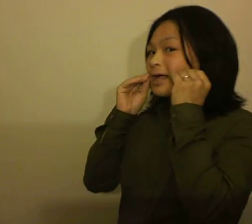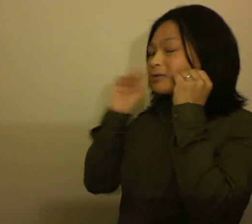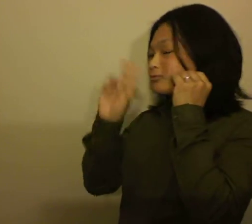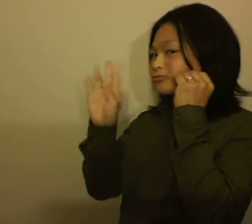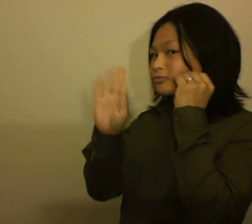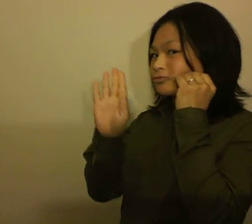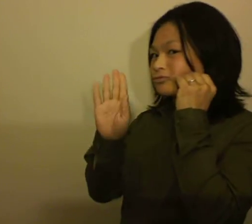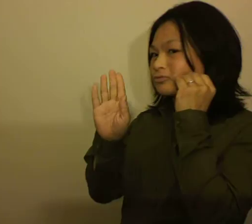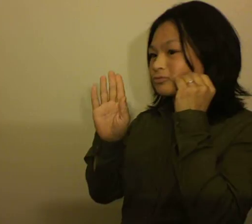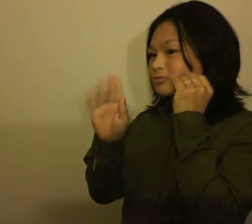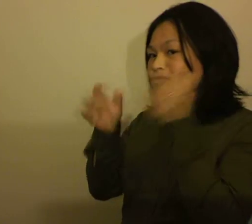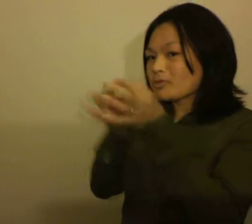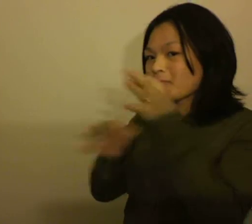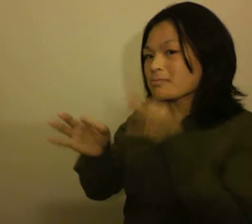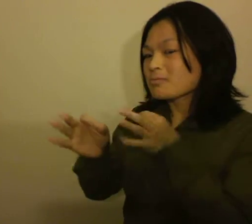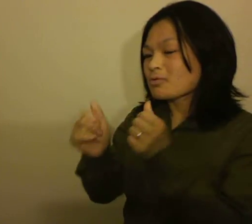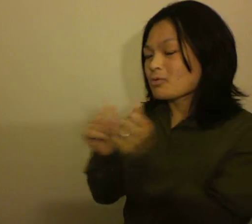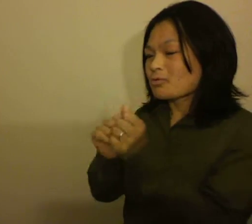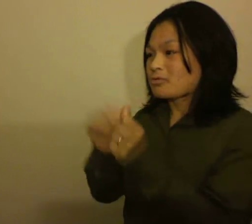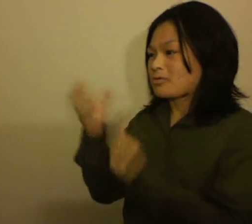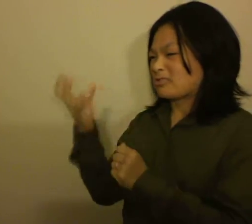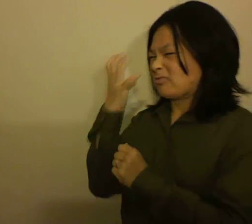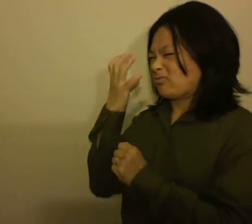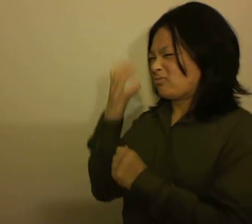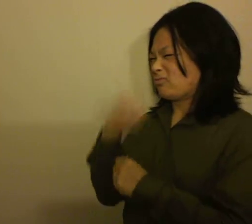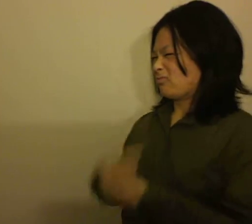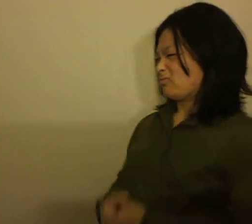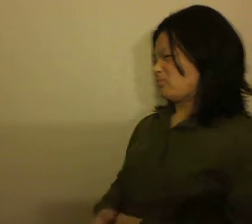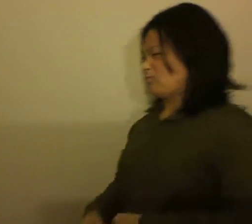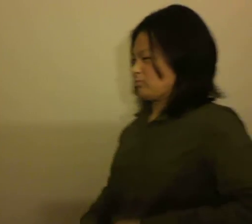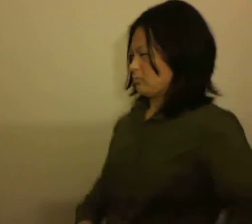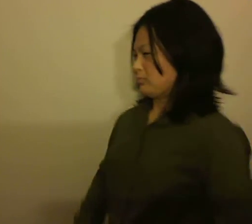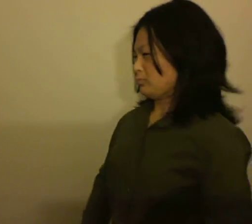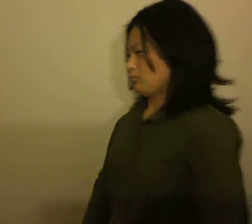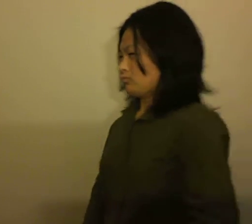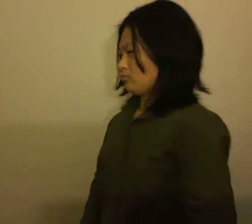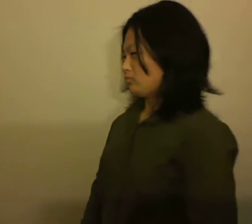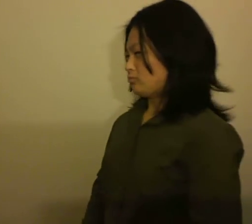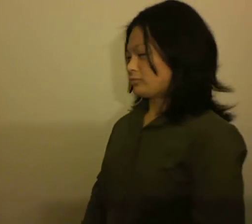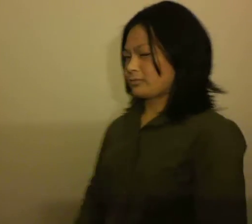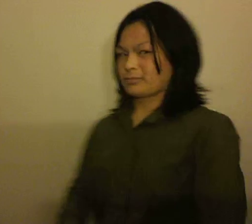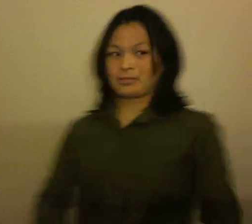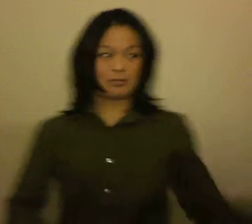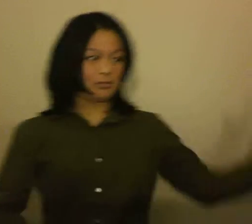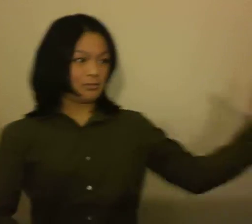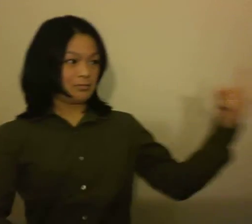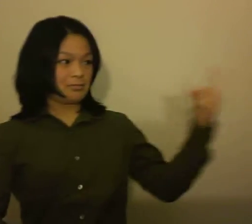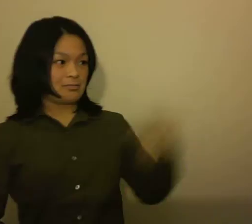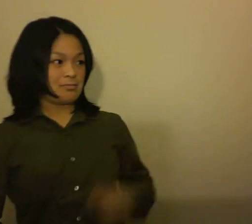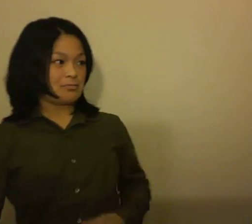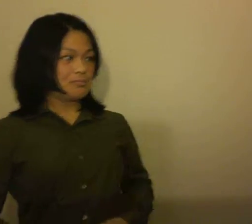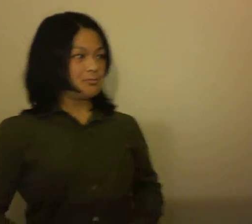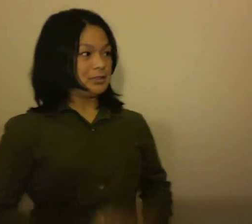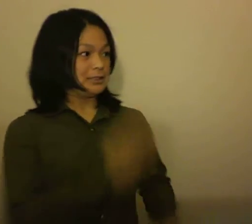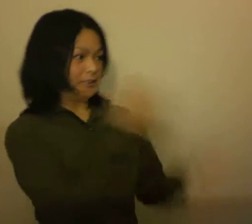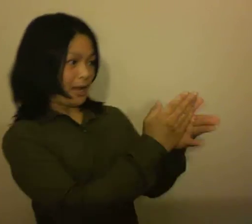their face and walk quickly towards their partner. Again, make note of where that person is asked to stop.